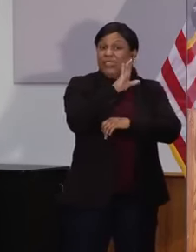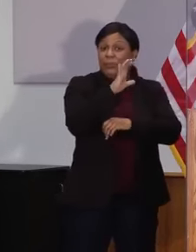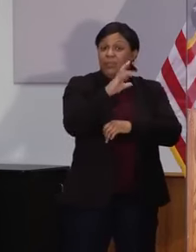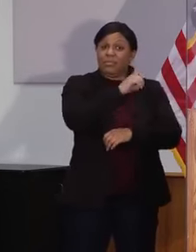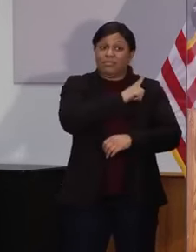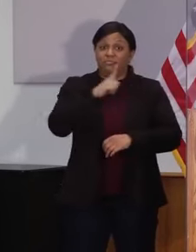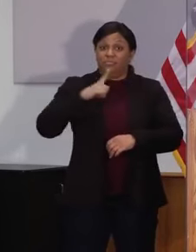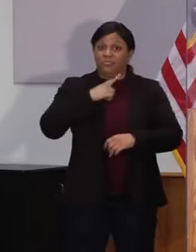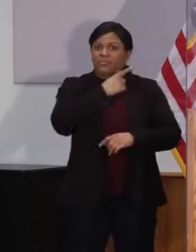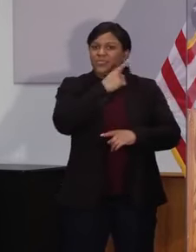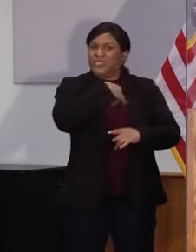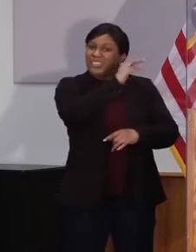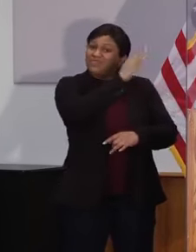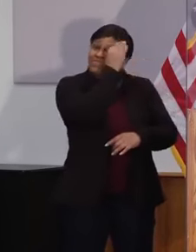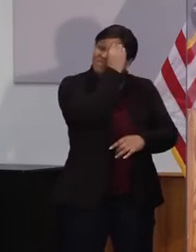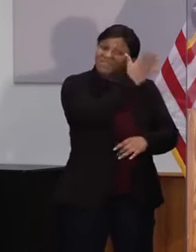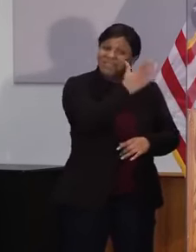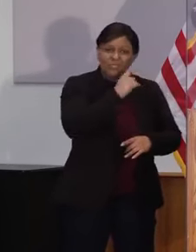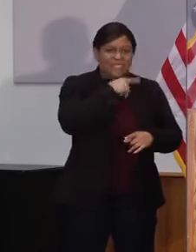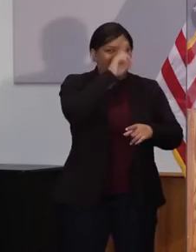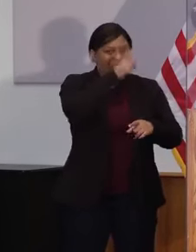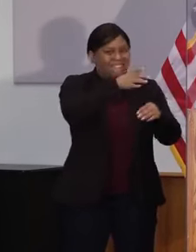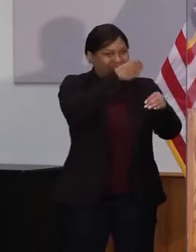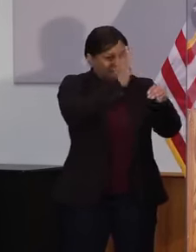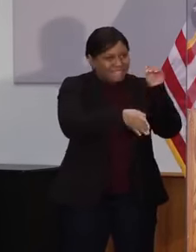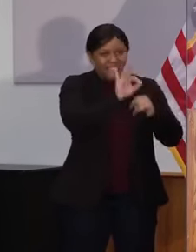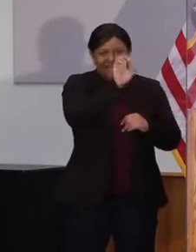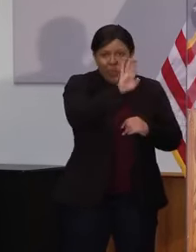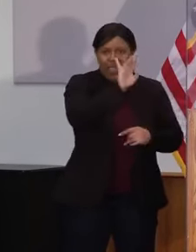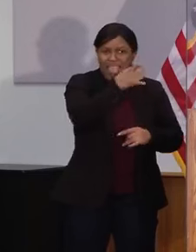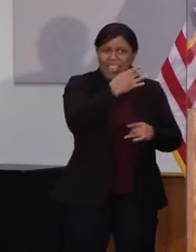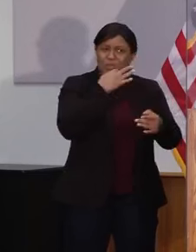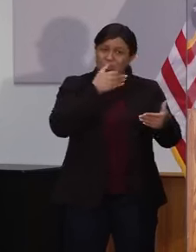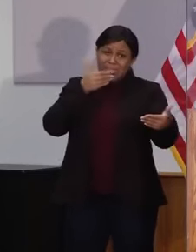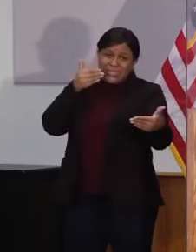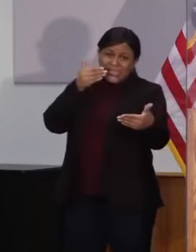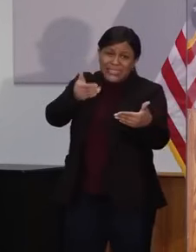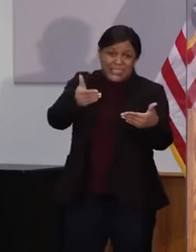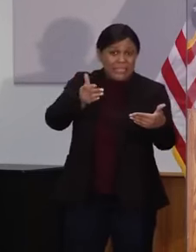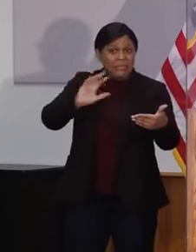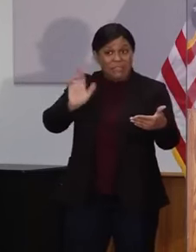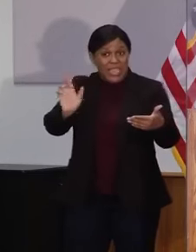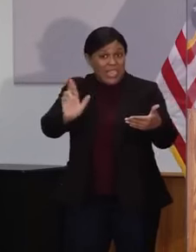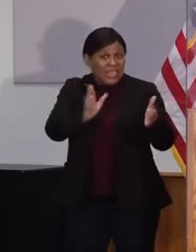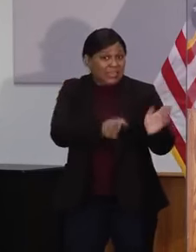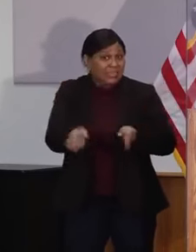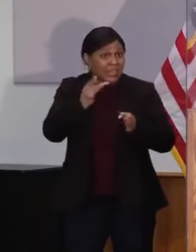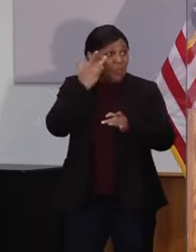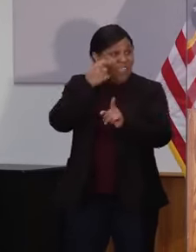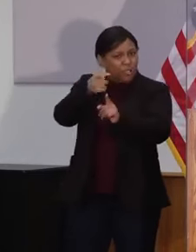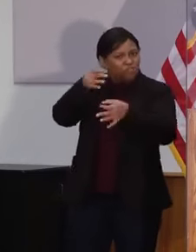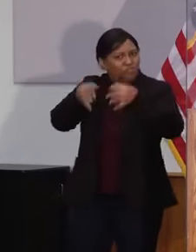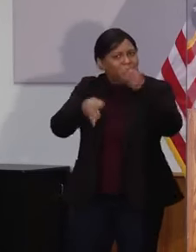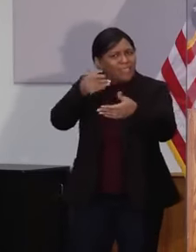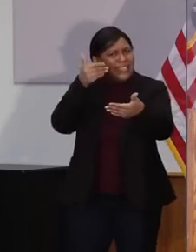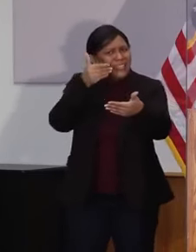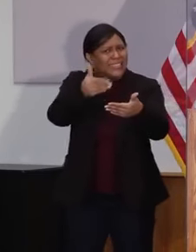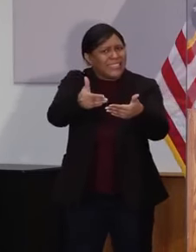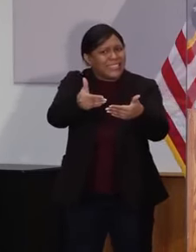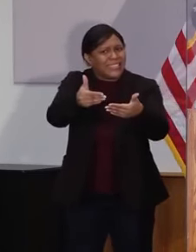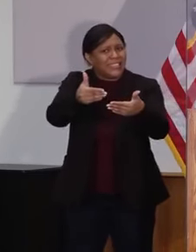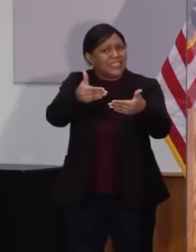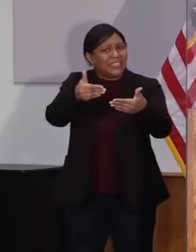needed it done by February 8th. Things are going to start kicking off and need to be prepared. This trial is starting, and the judge has confirmed that